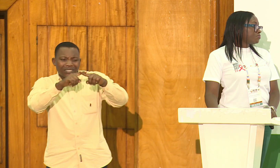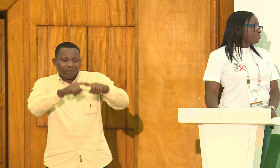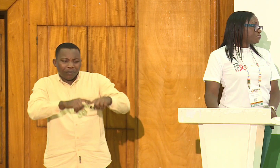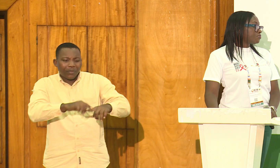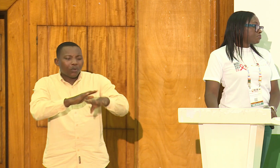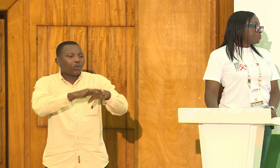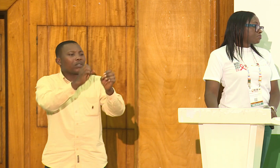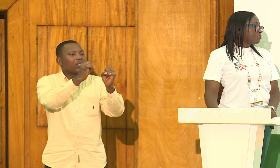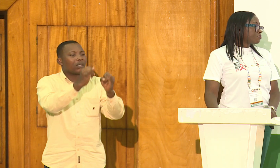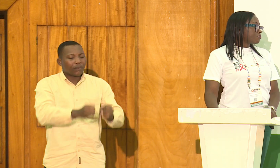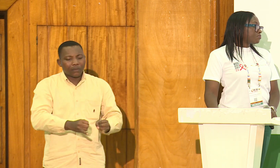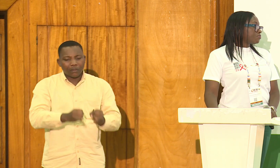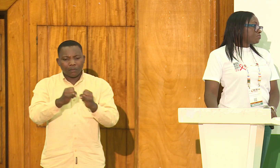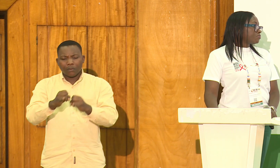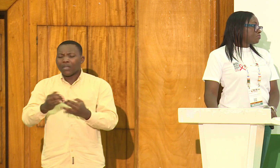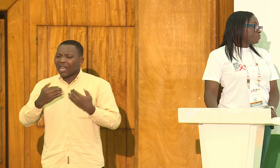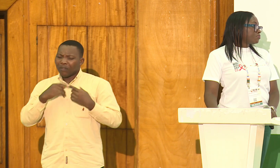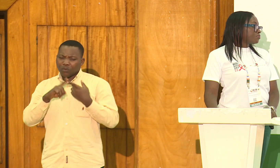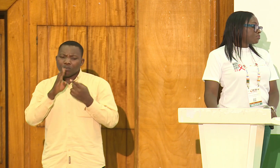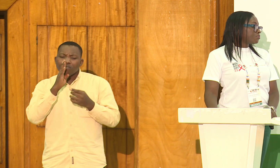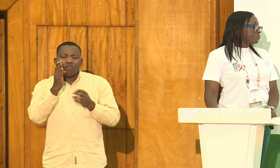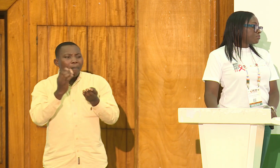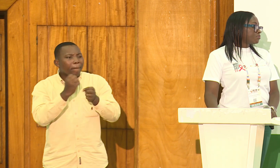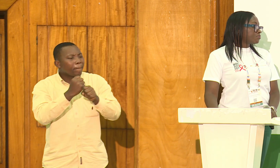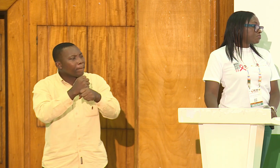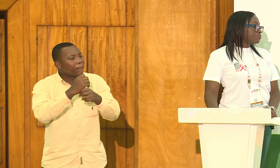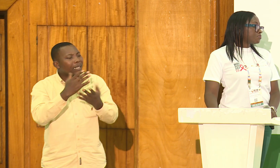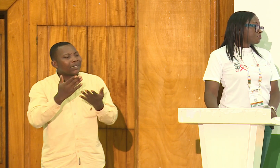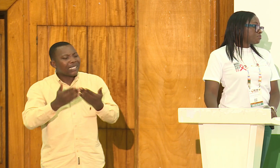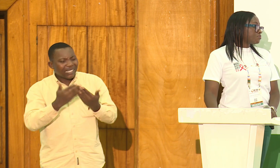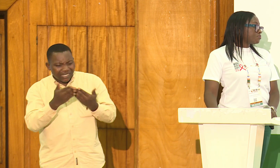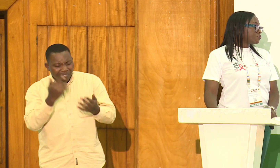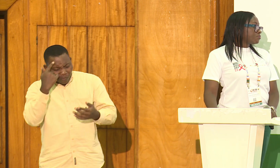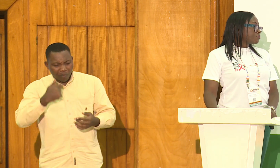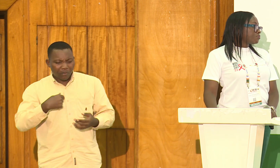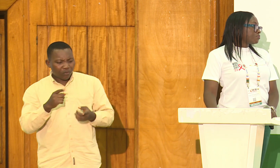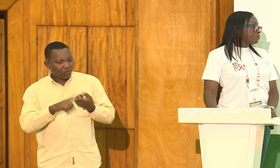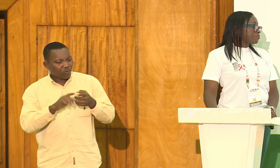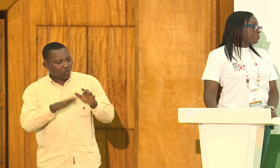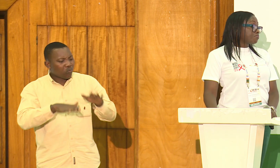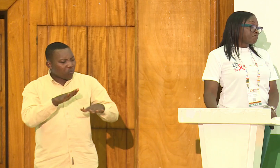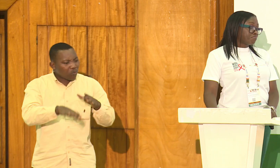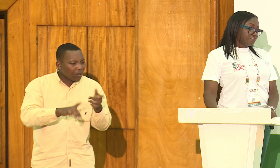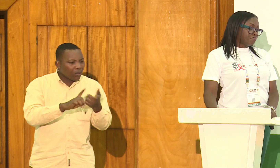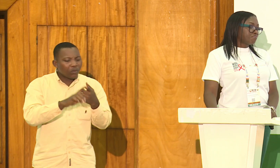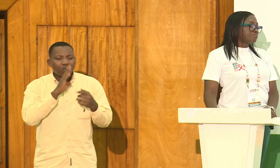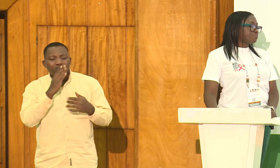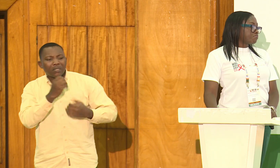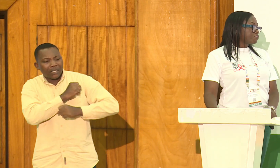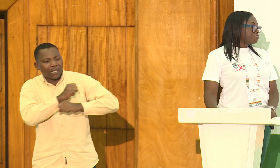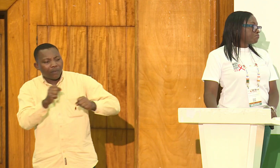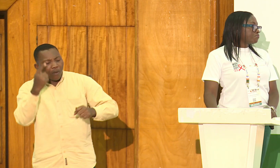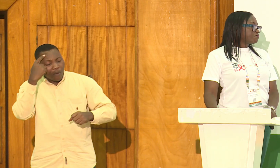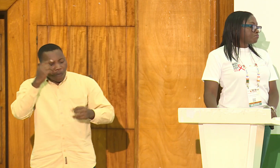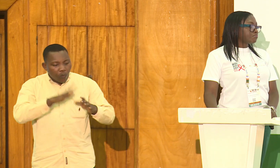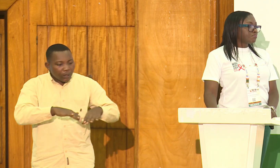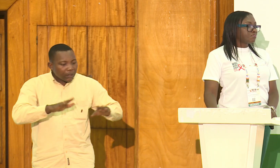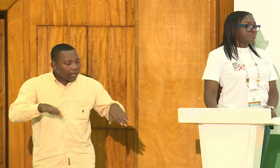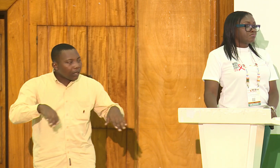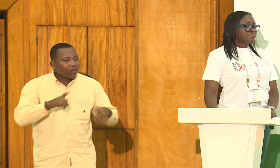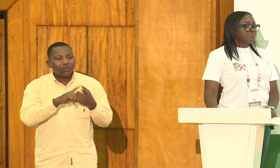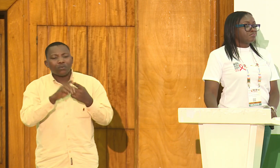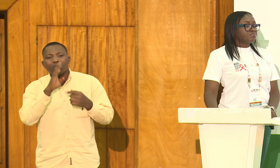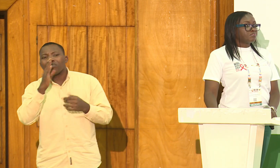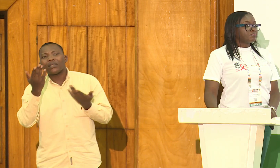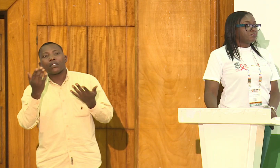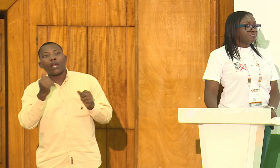individual. It has to be made easy. Must be easy for me to walk, to be safe, for a child to be able to, just to